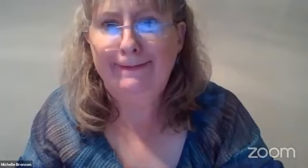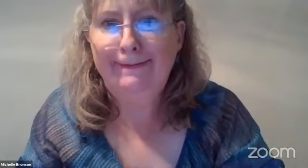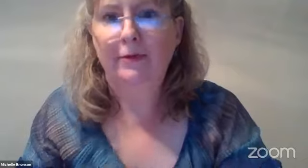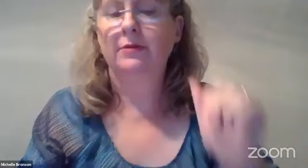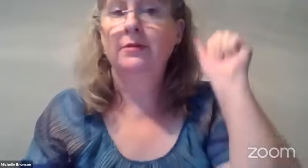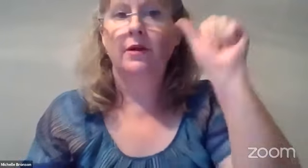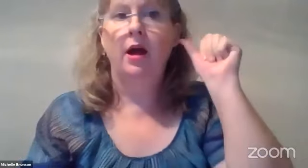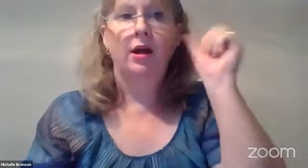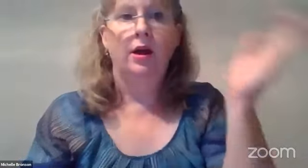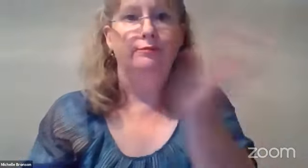ahead and share?